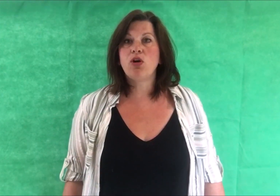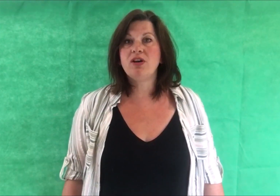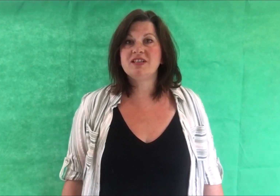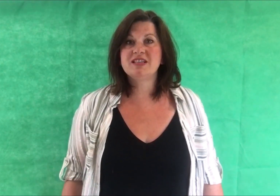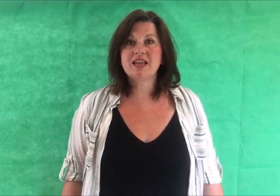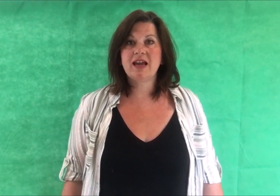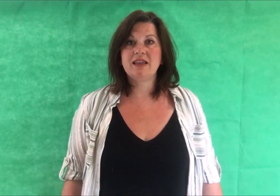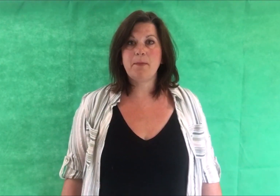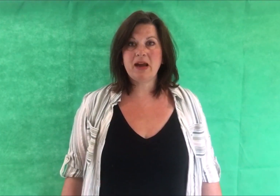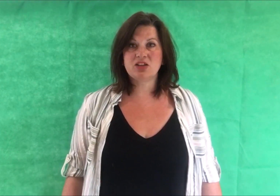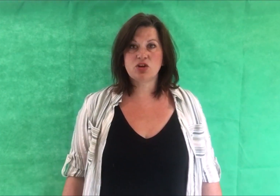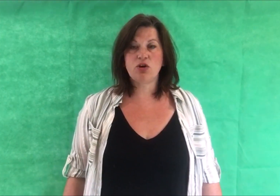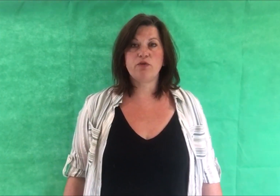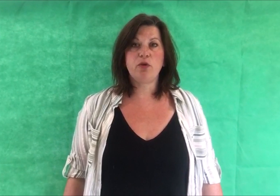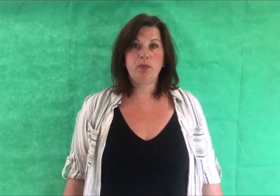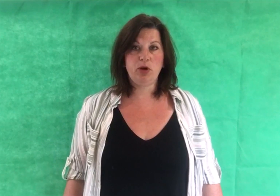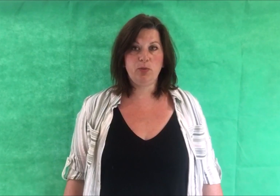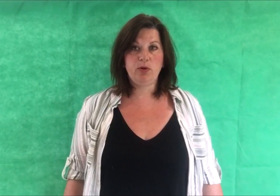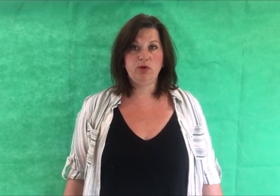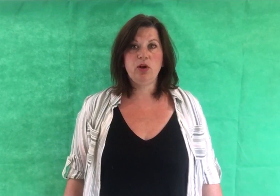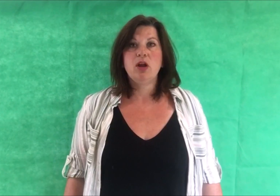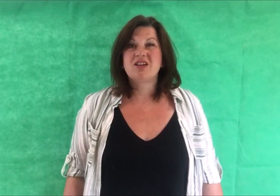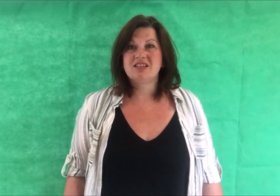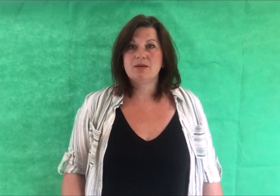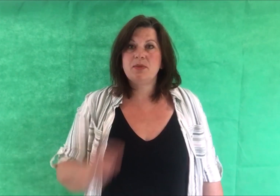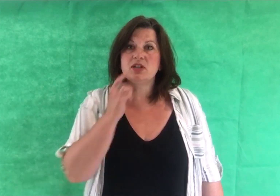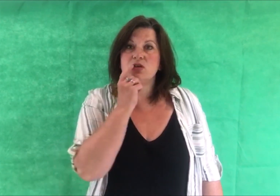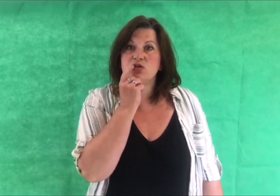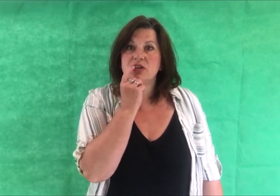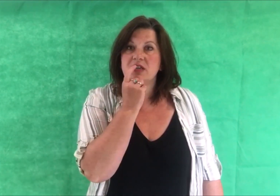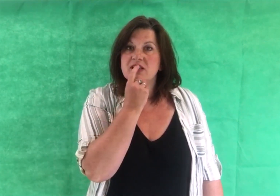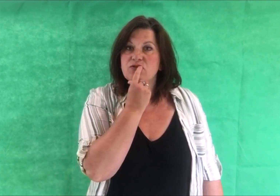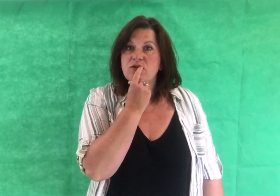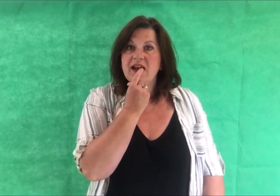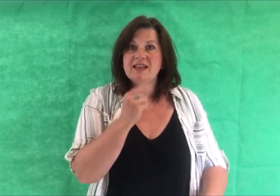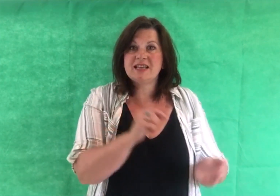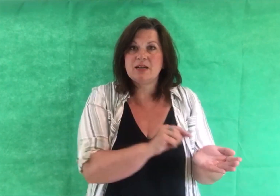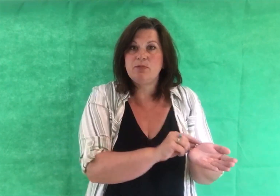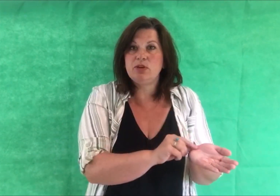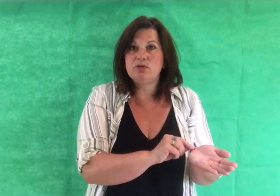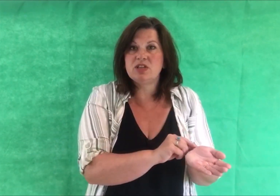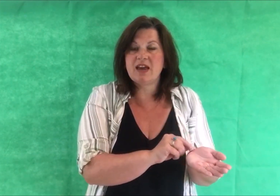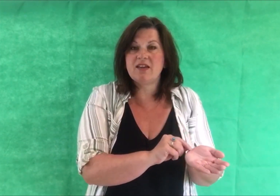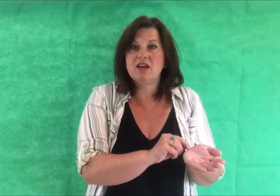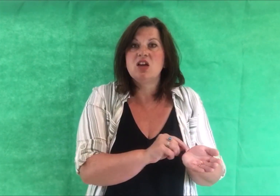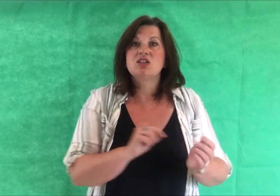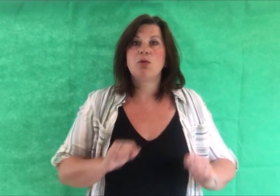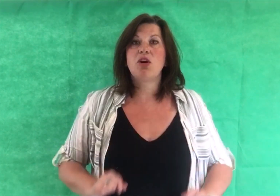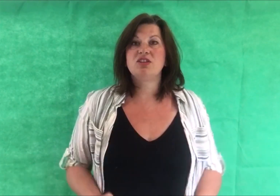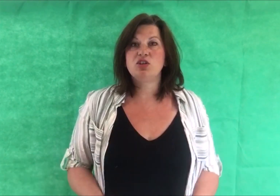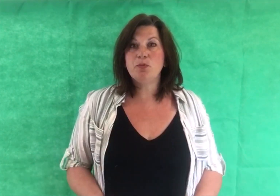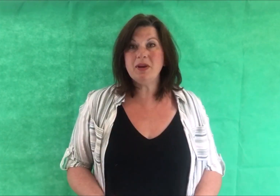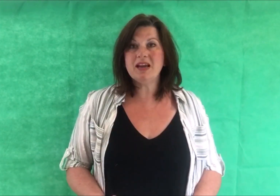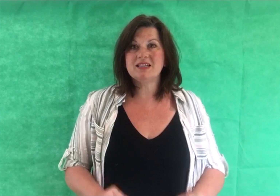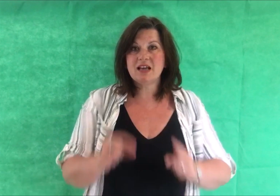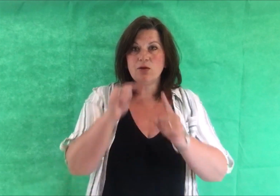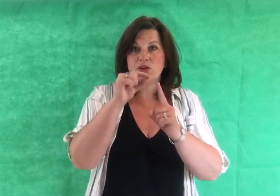going to sign the MAKATON for purple because it's a bit too tricky. It's red and blue together. So we're going to do BSL, which